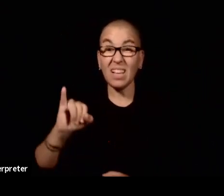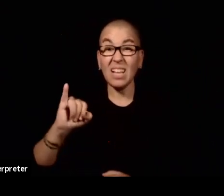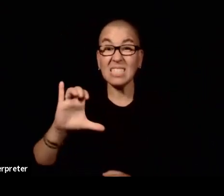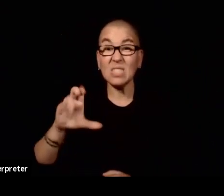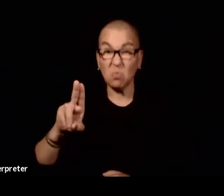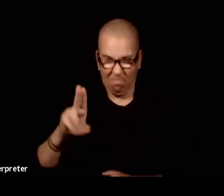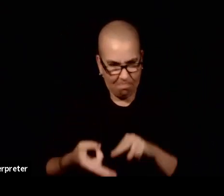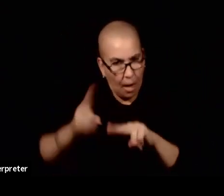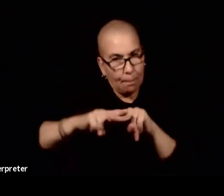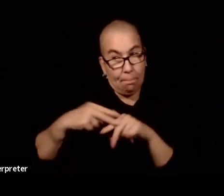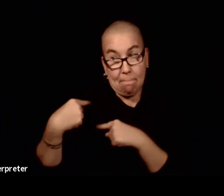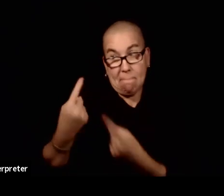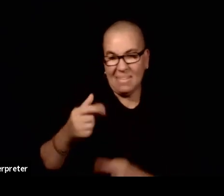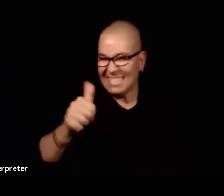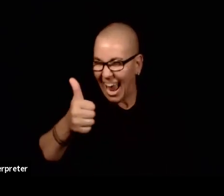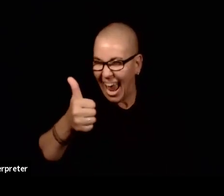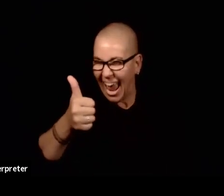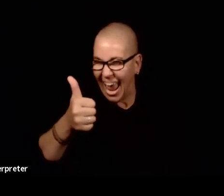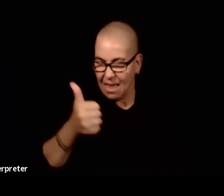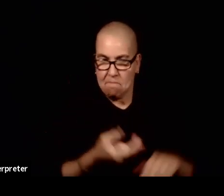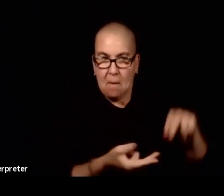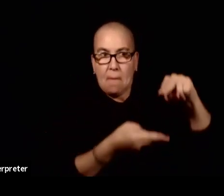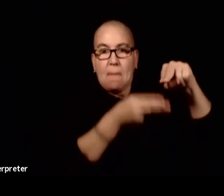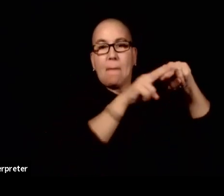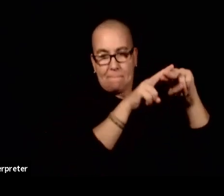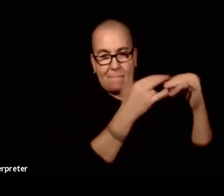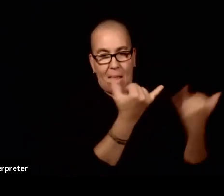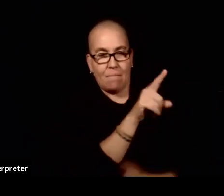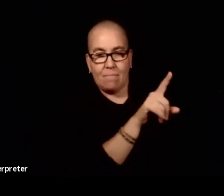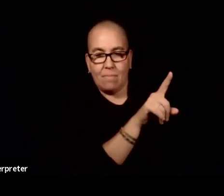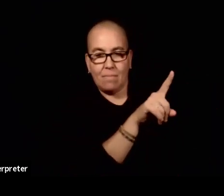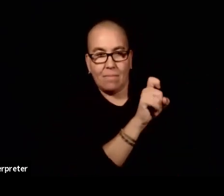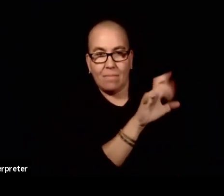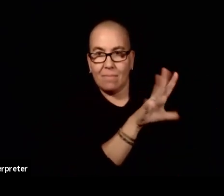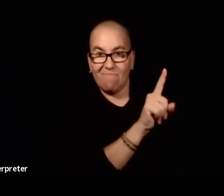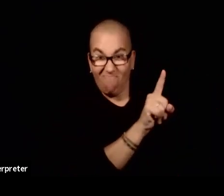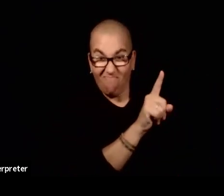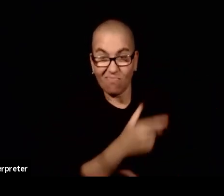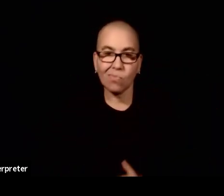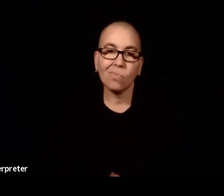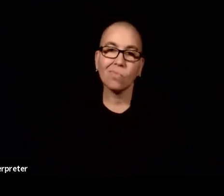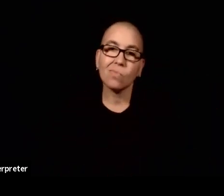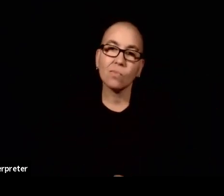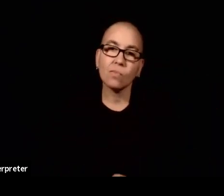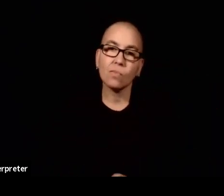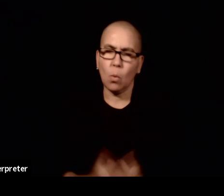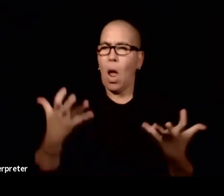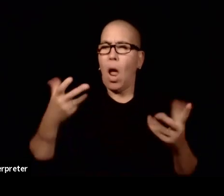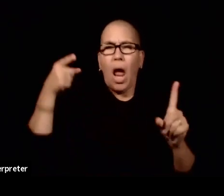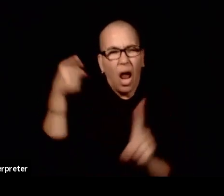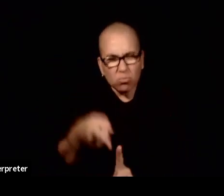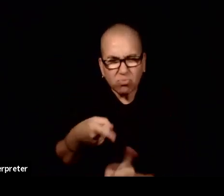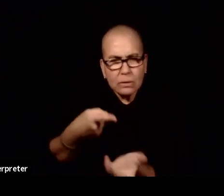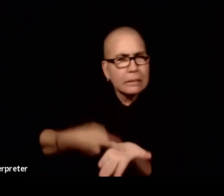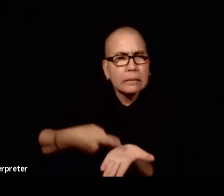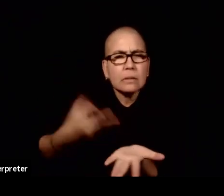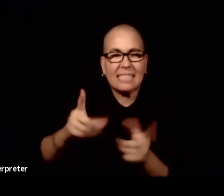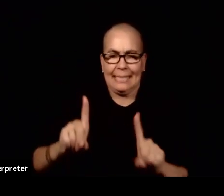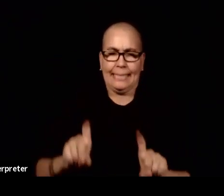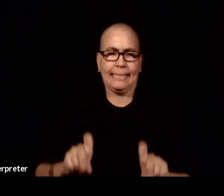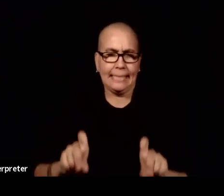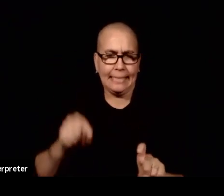well. So today we want to talk about testing and a few other issues.